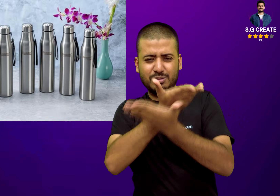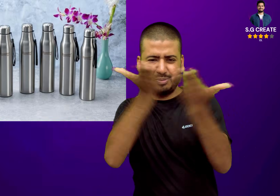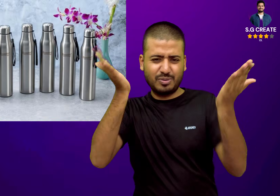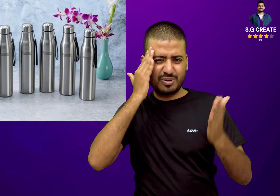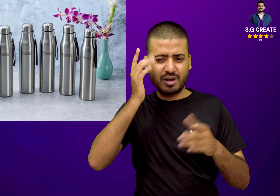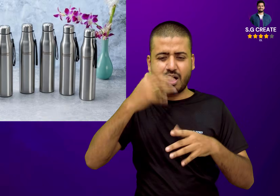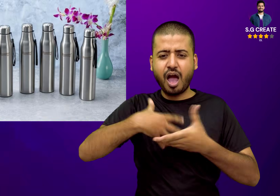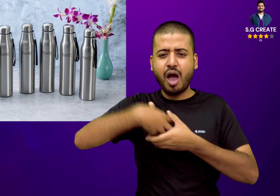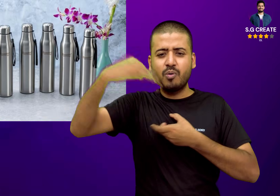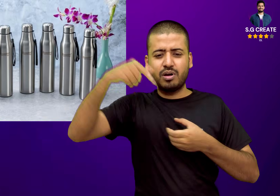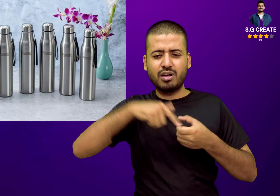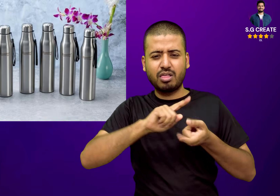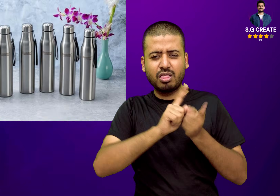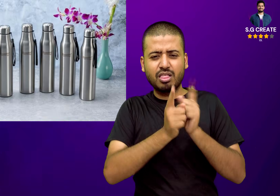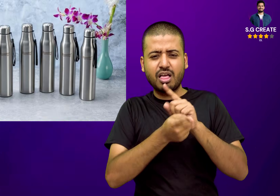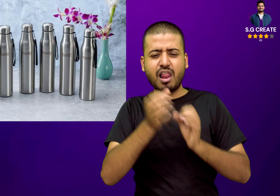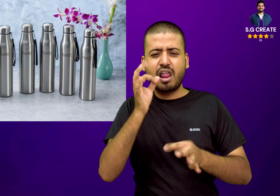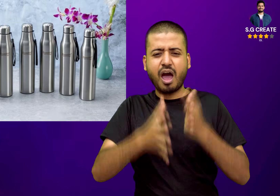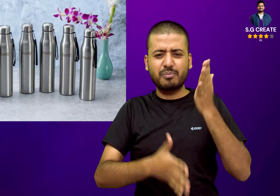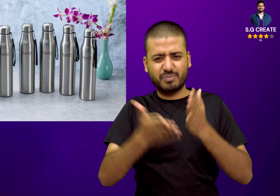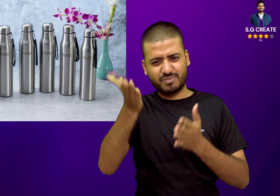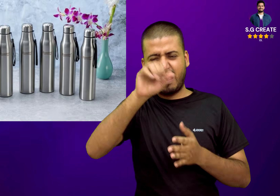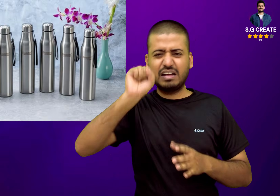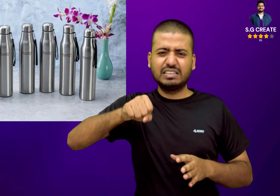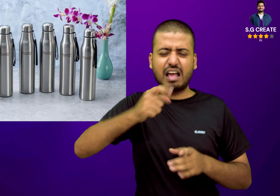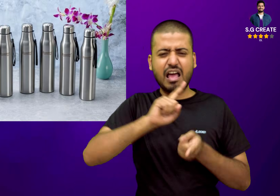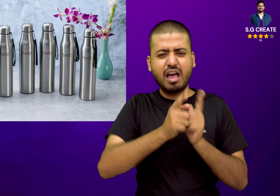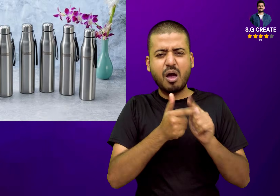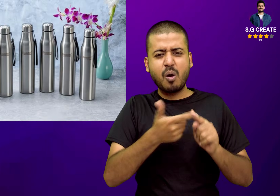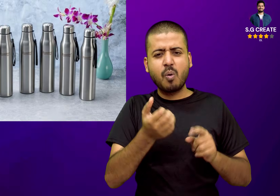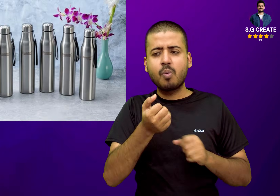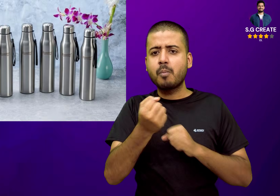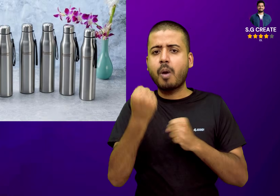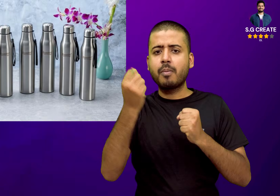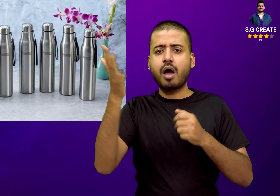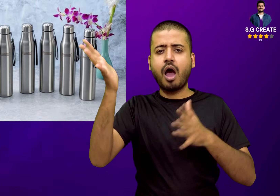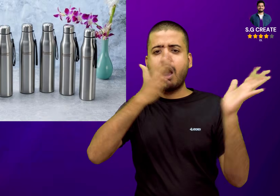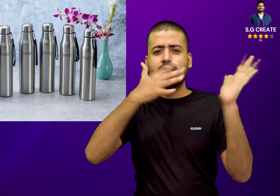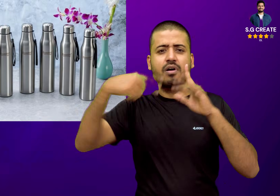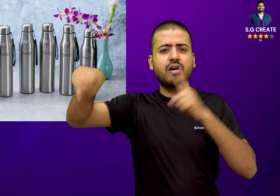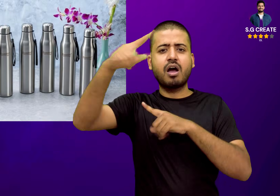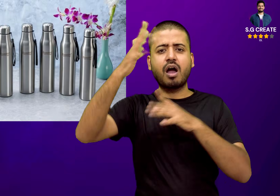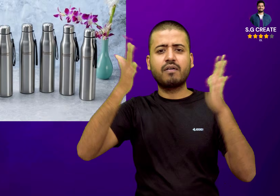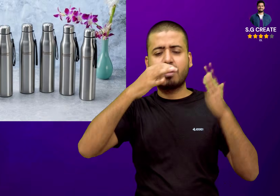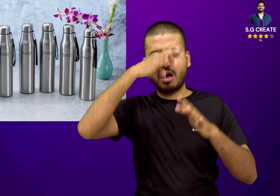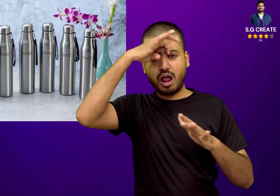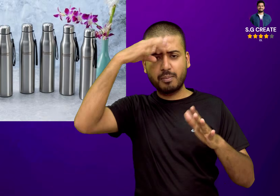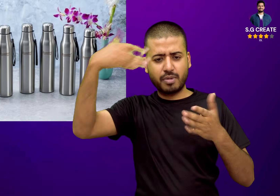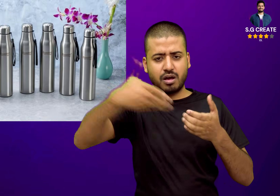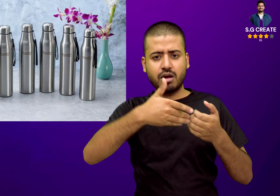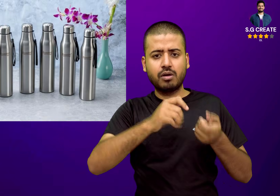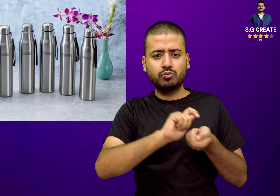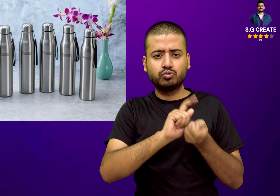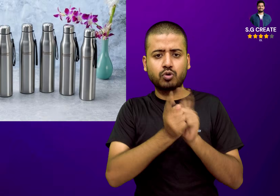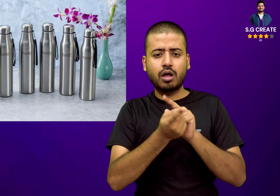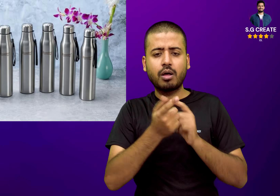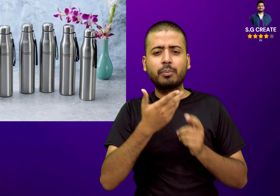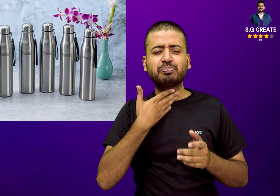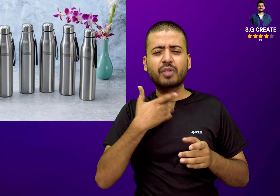pots, his company, Bharat Agro, provides a portable alternative to electric refrigeration. The bag is widely available